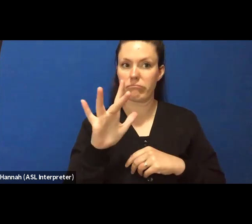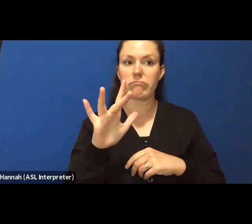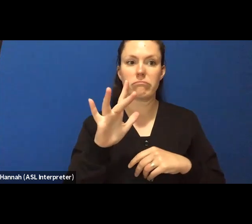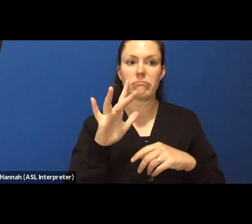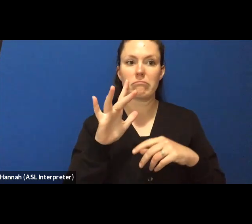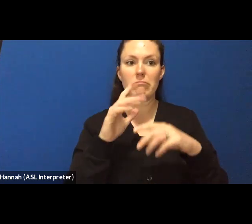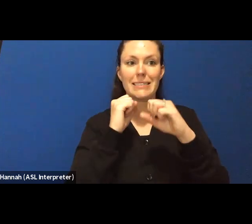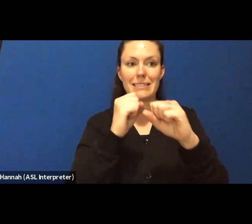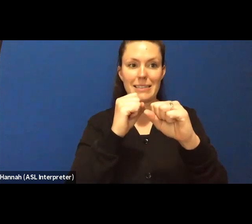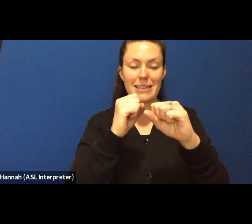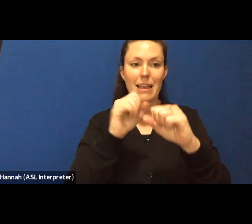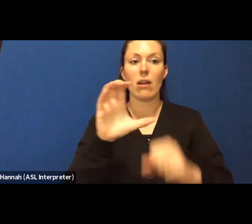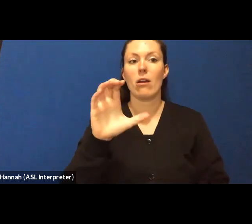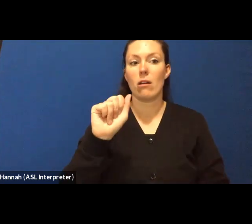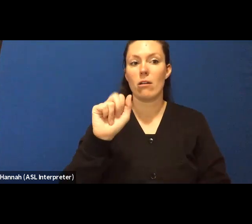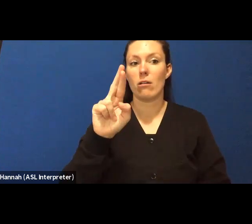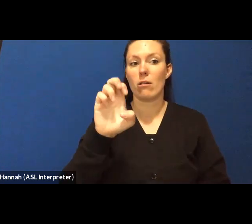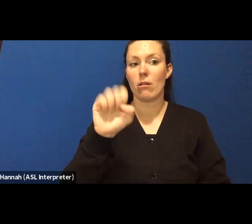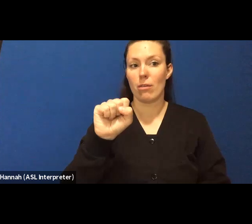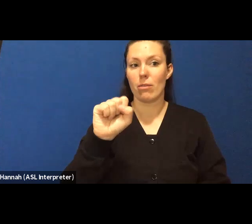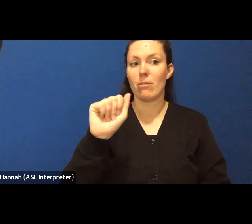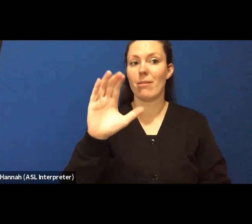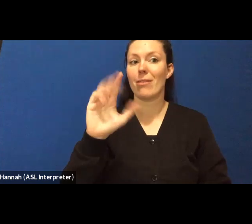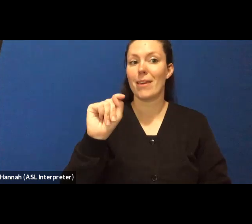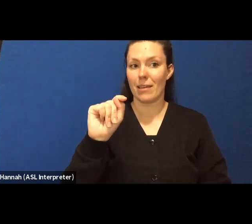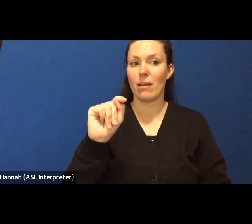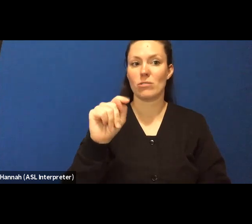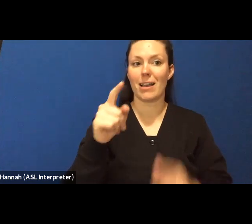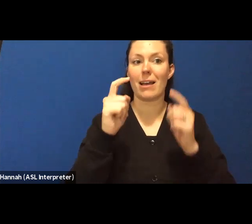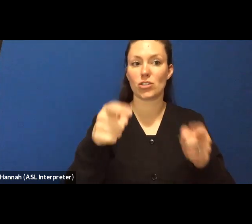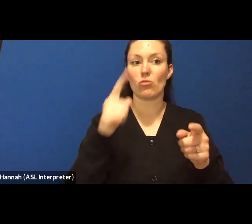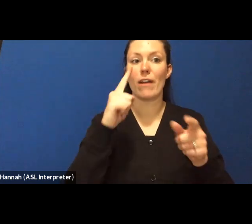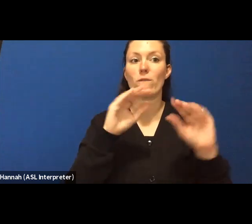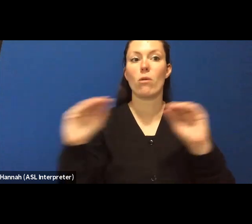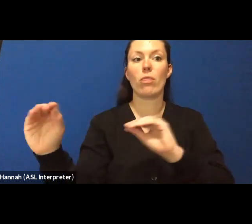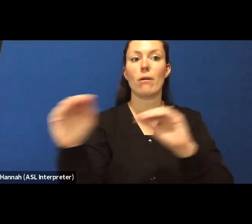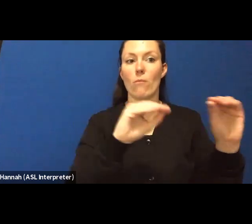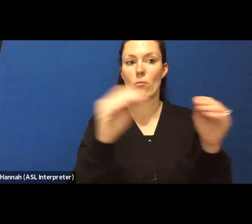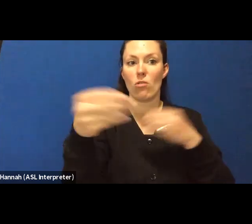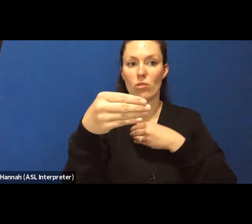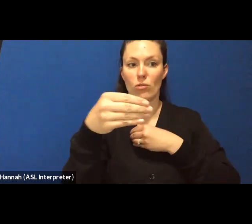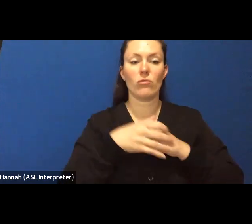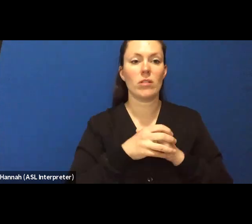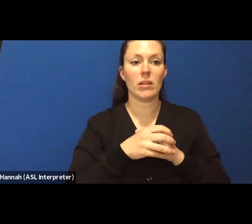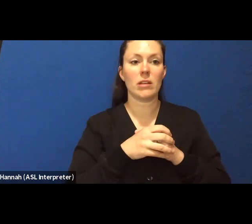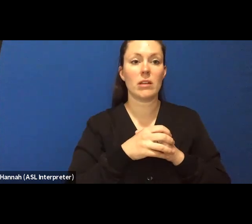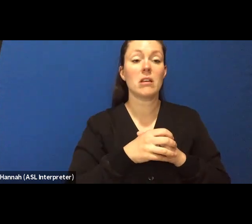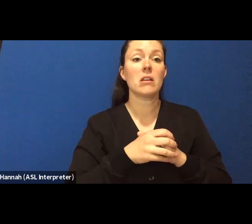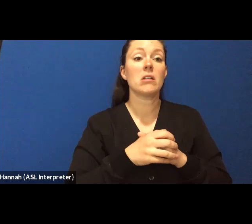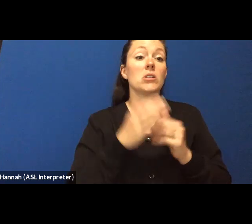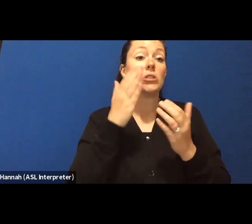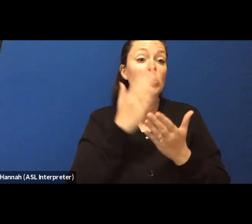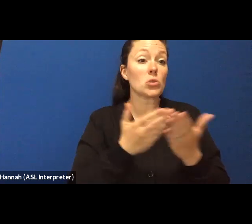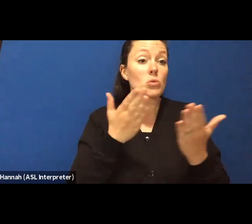COVID CARES Act grant for the mobile unit. And some things that we had done in